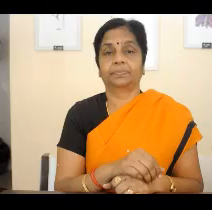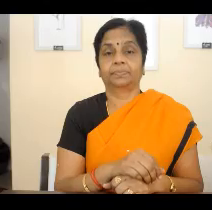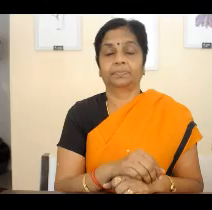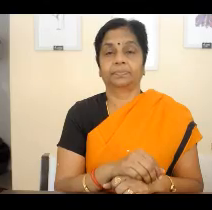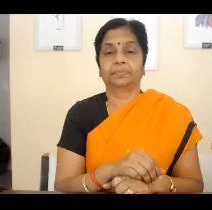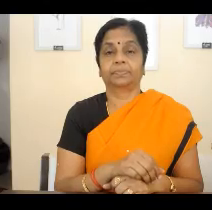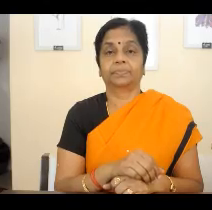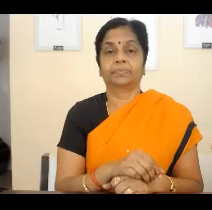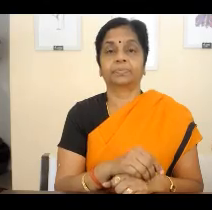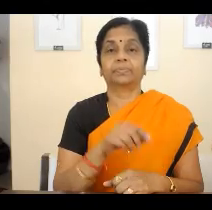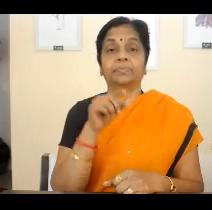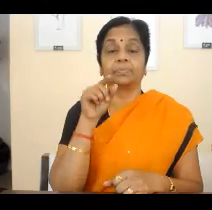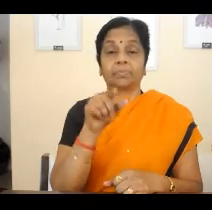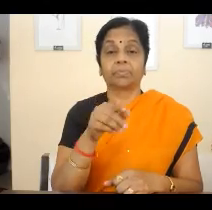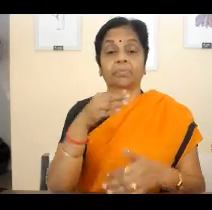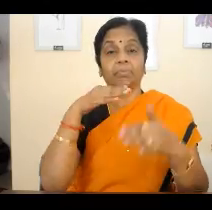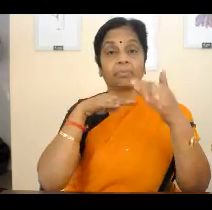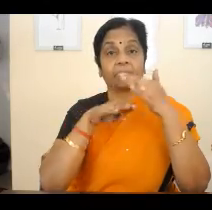An interdepartmental committee